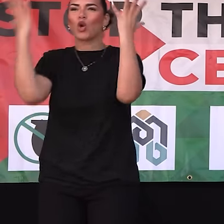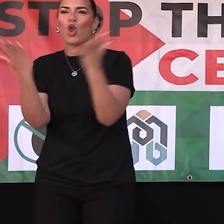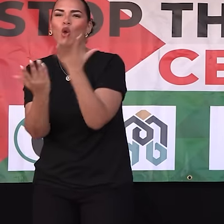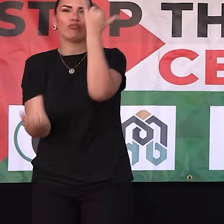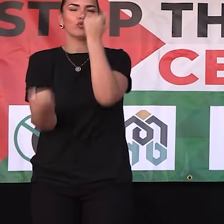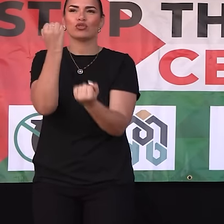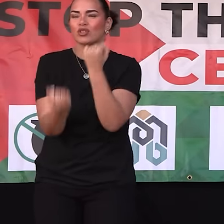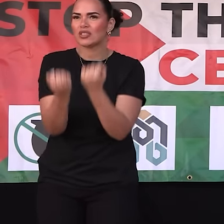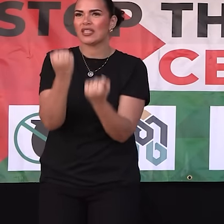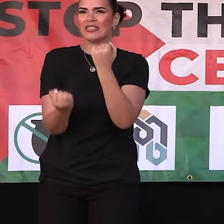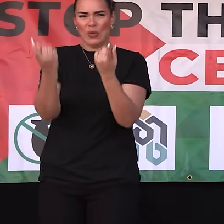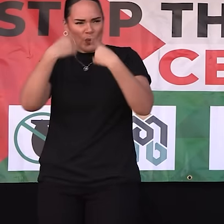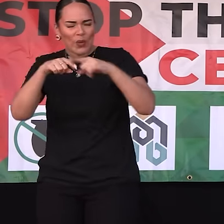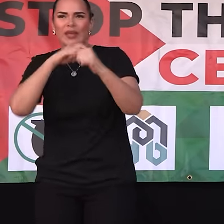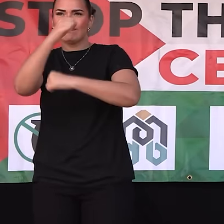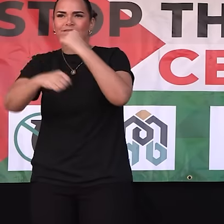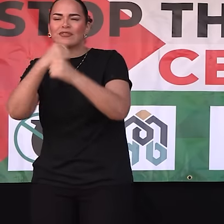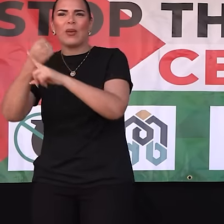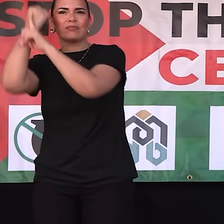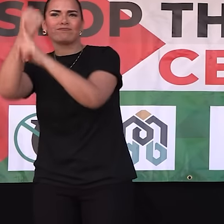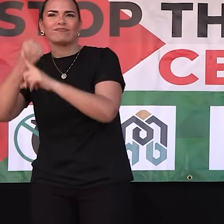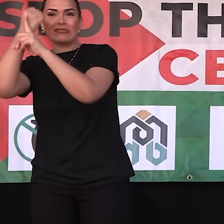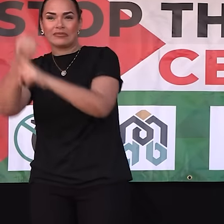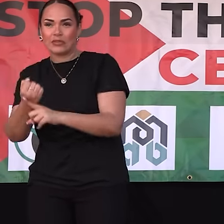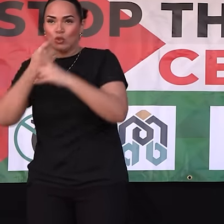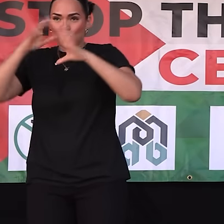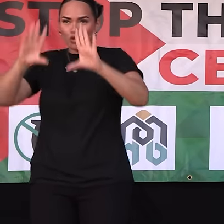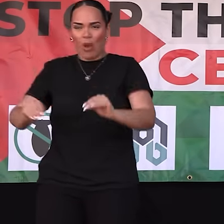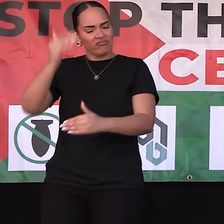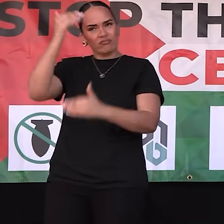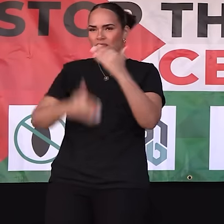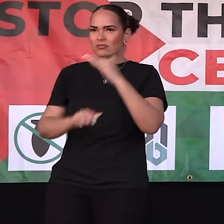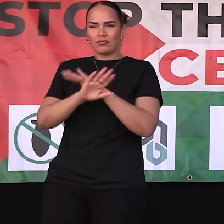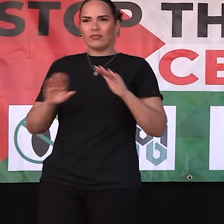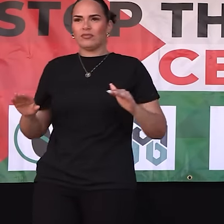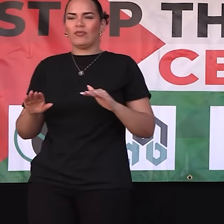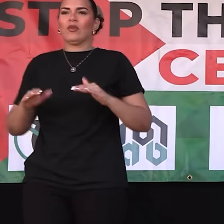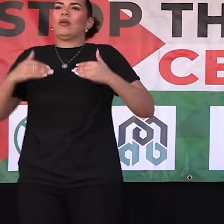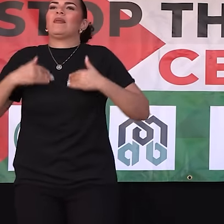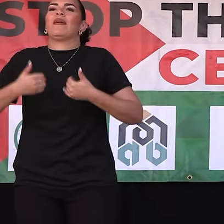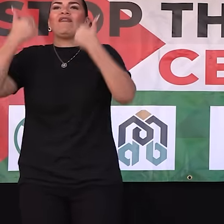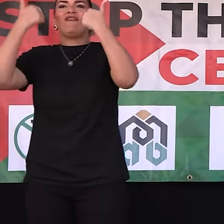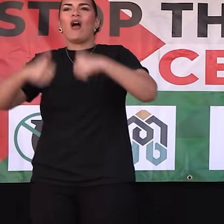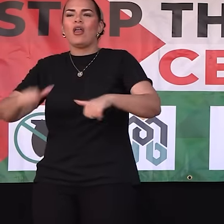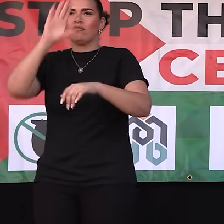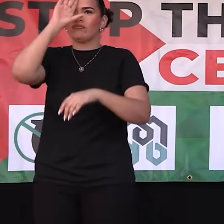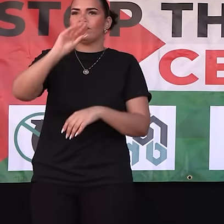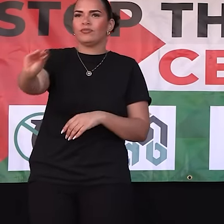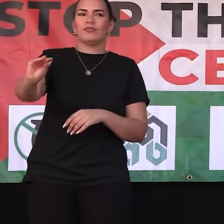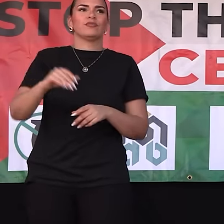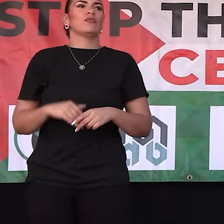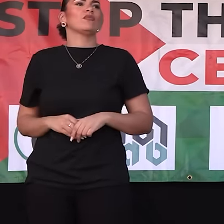We're becoming a political movement that will never go away. So my final message to you is